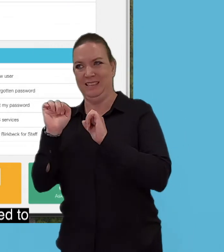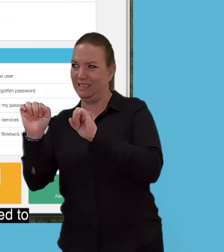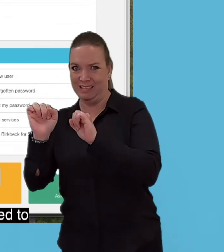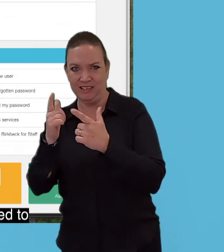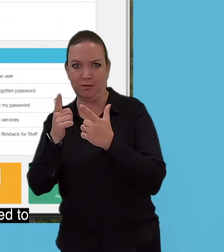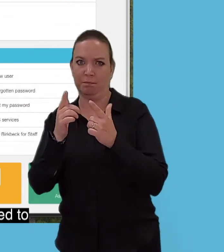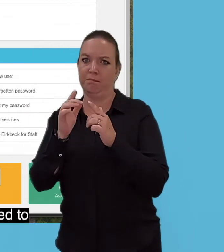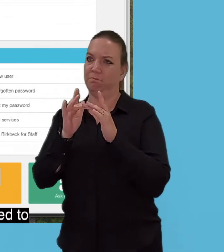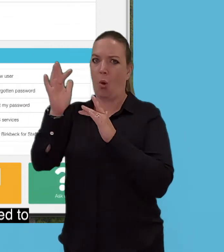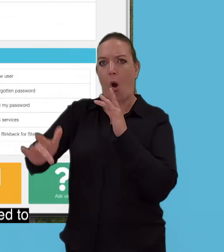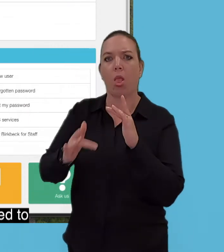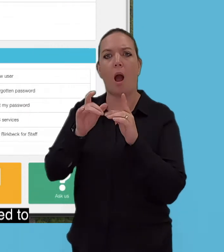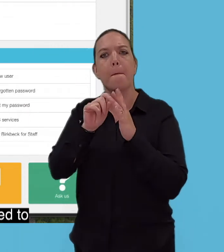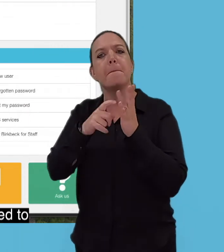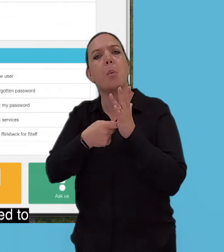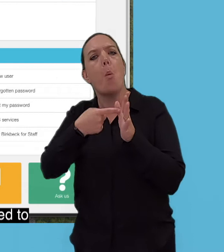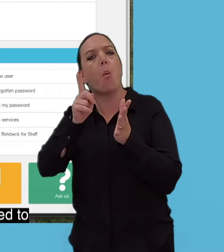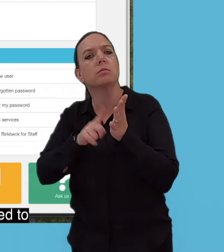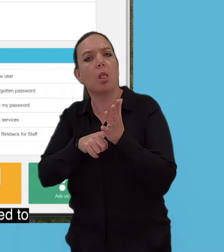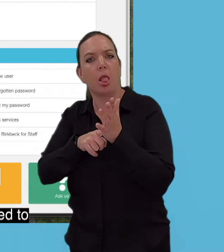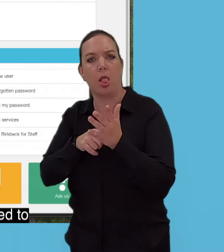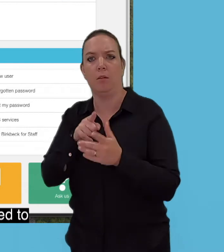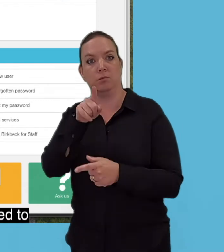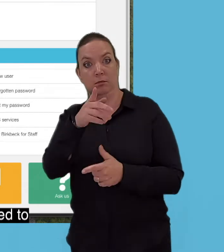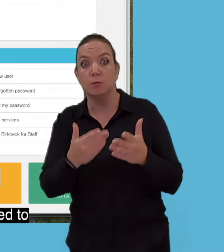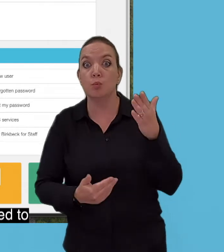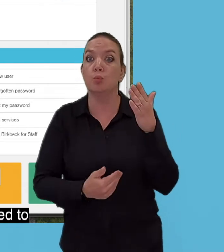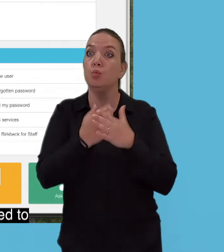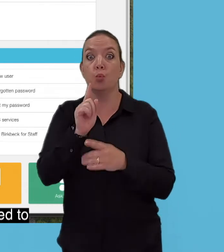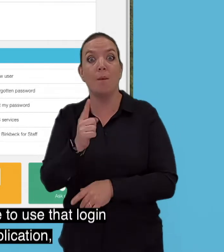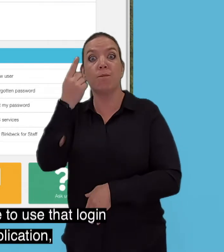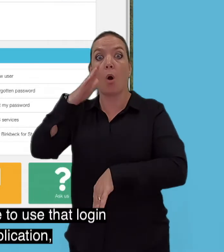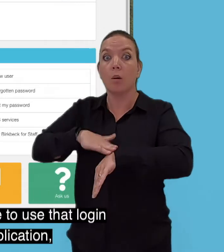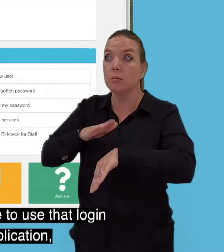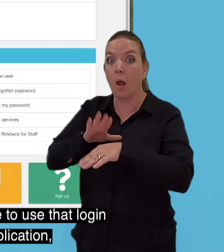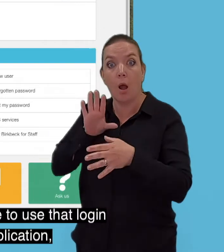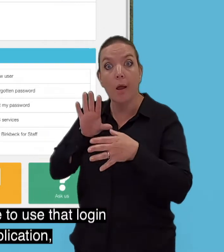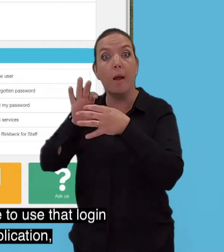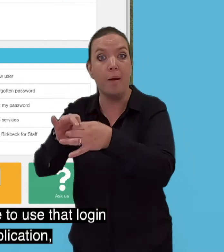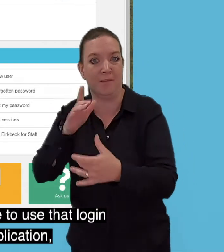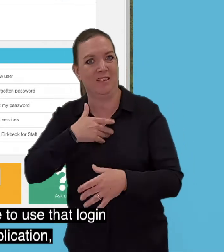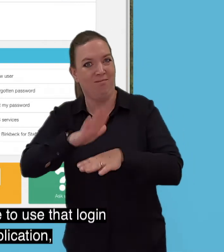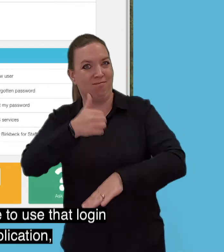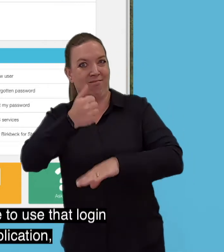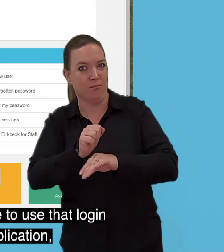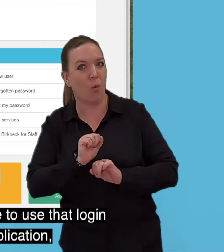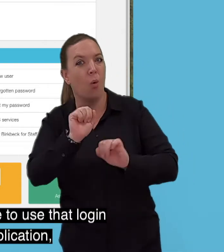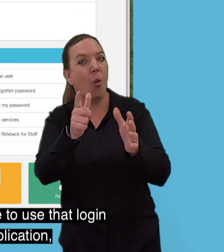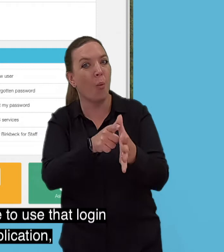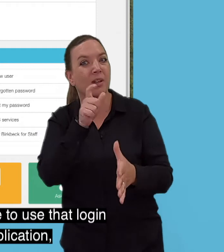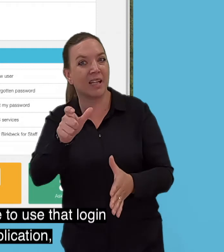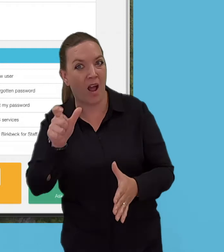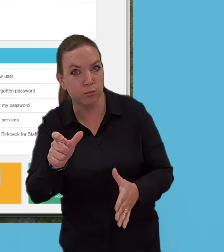portal. As a new user, you will need to set up an account, but once you've done so, you'll be able to use that login to check the status